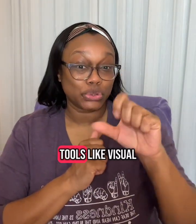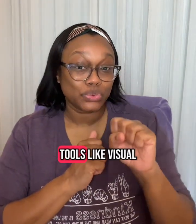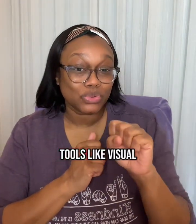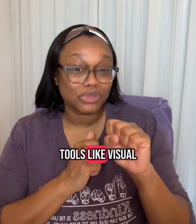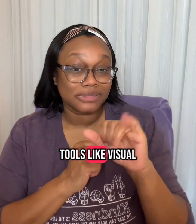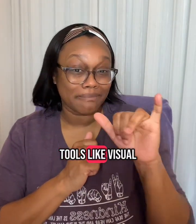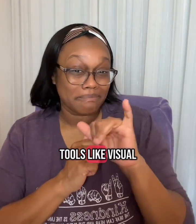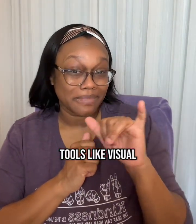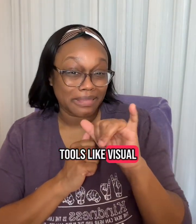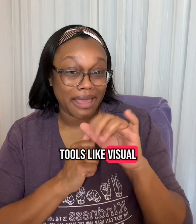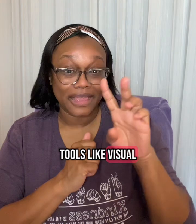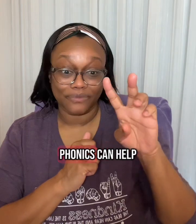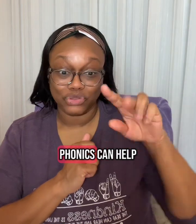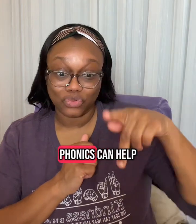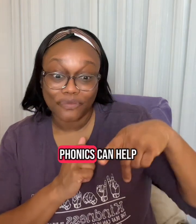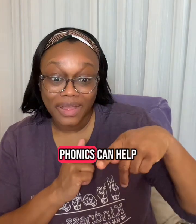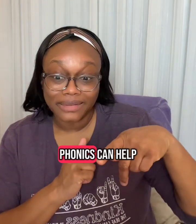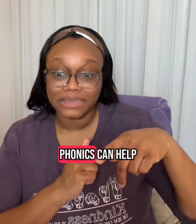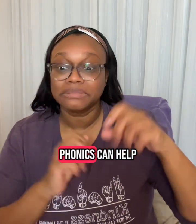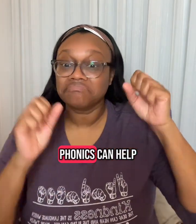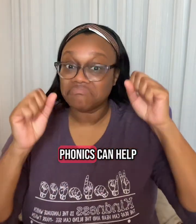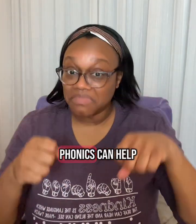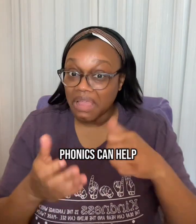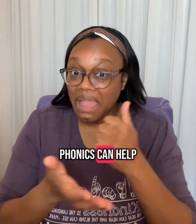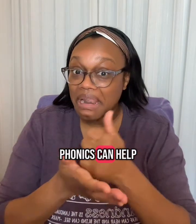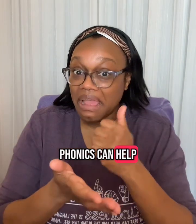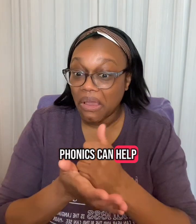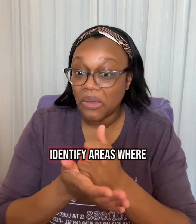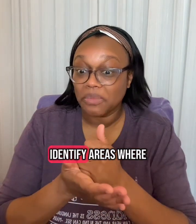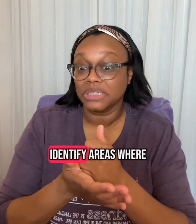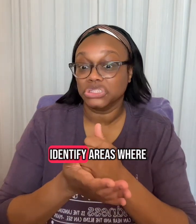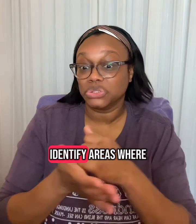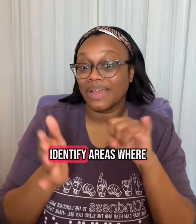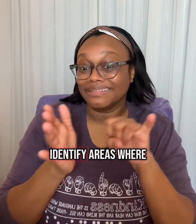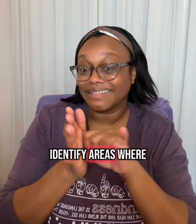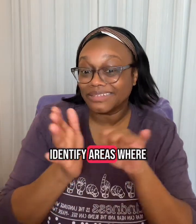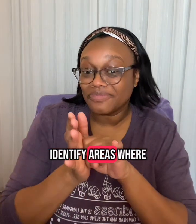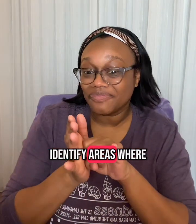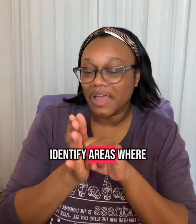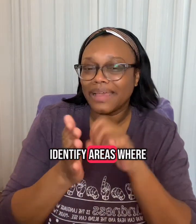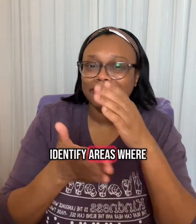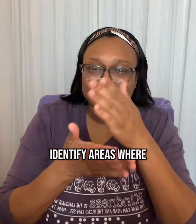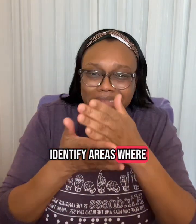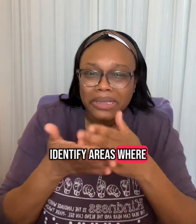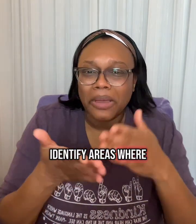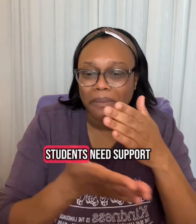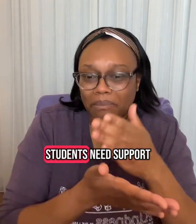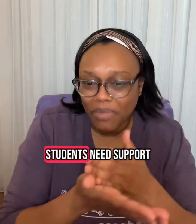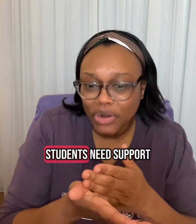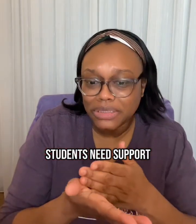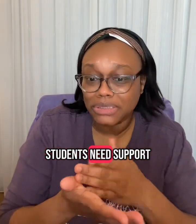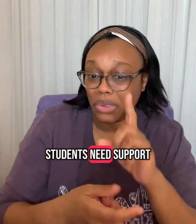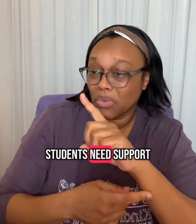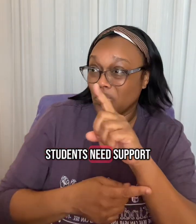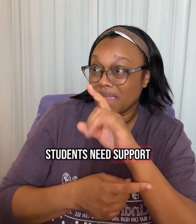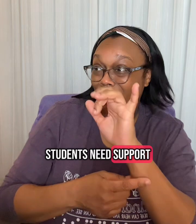Tools like visual phonics can help identify areas where students need